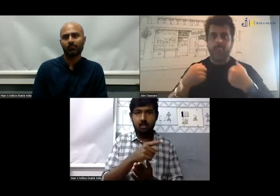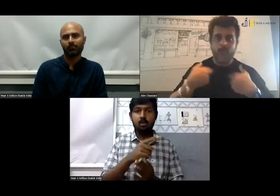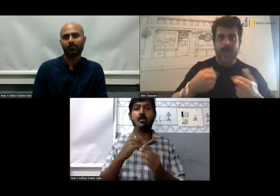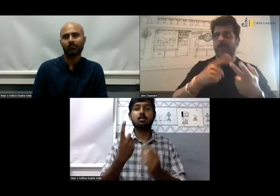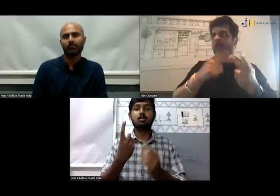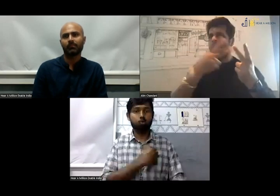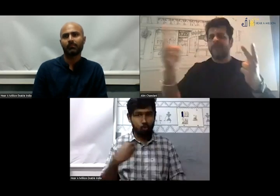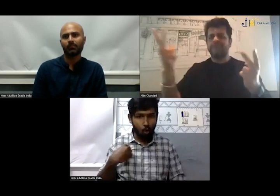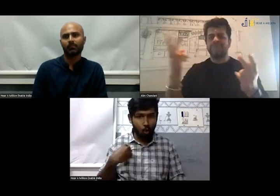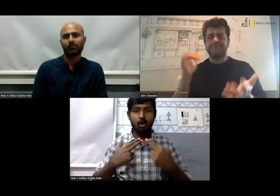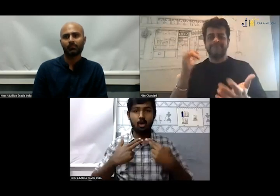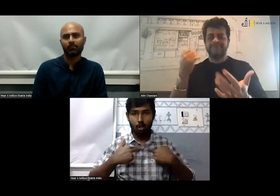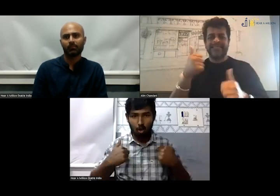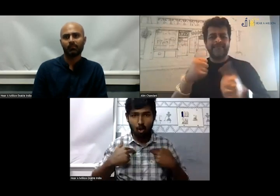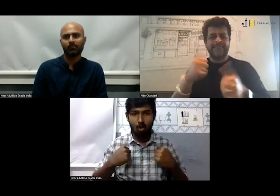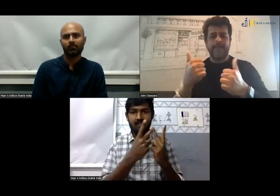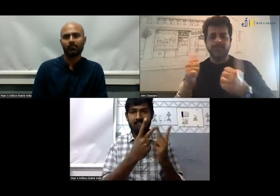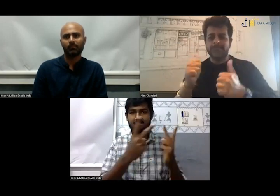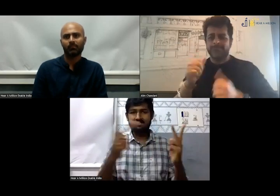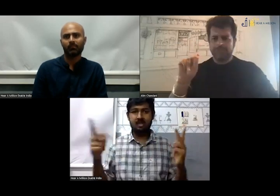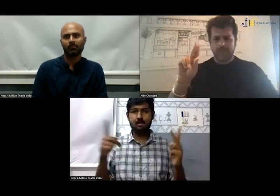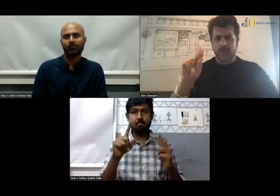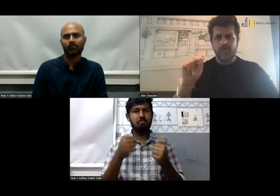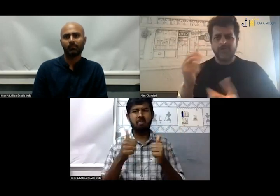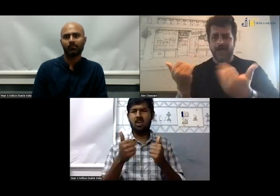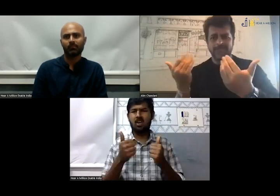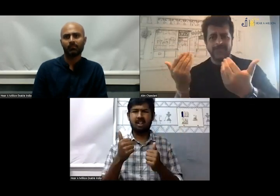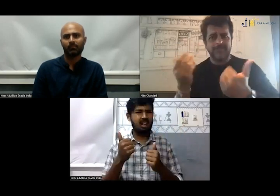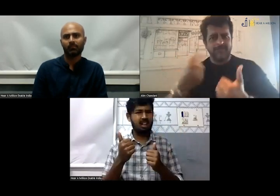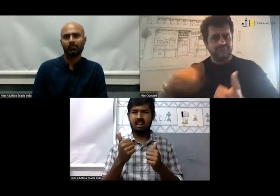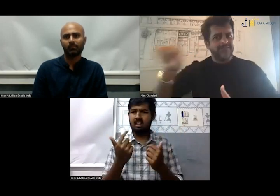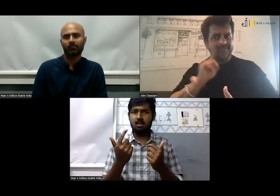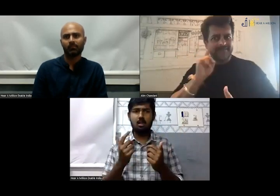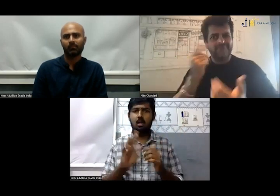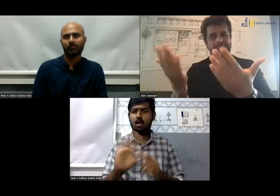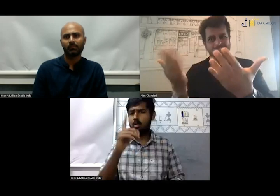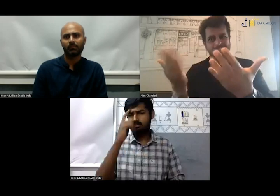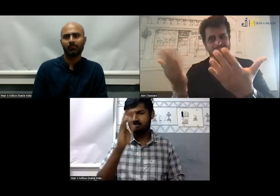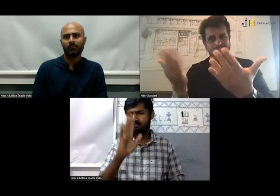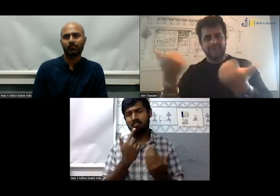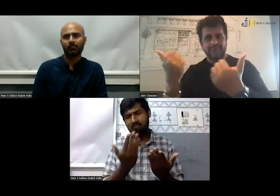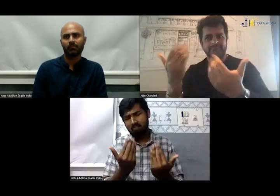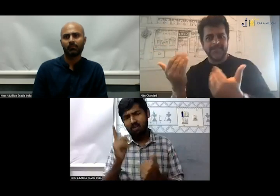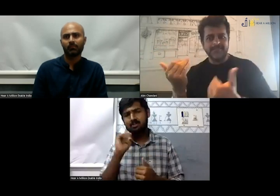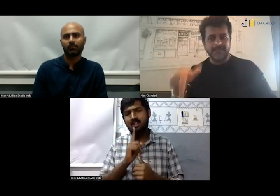And she worked professionally. She all the other